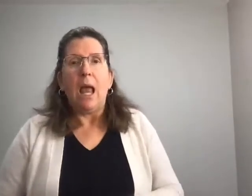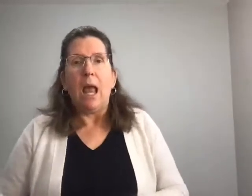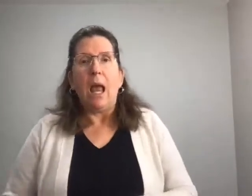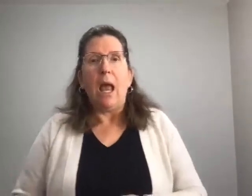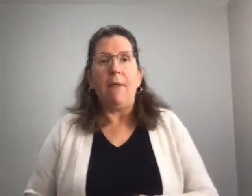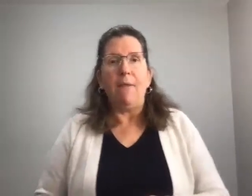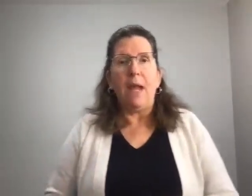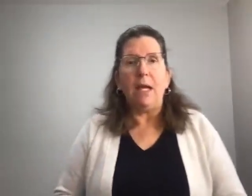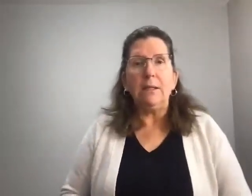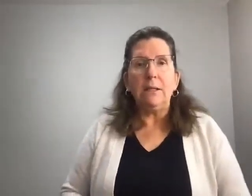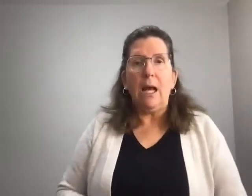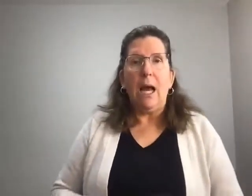And then